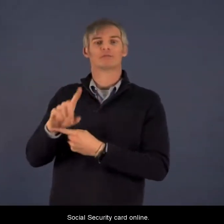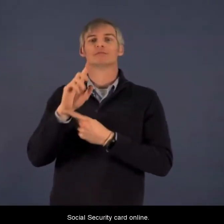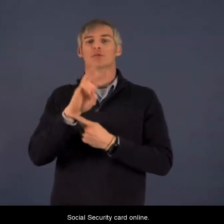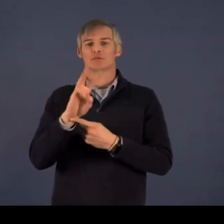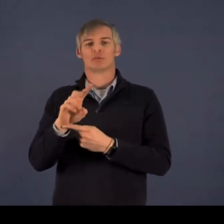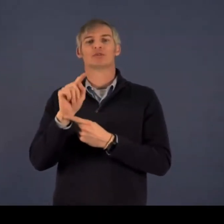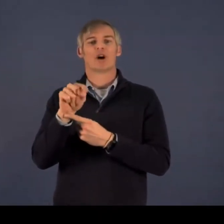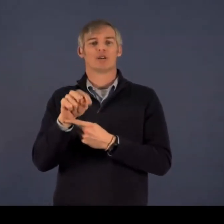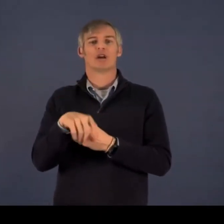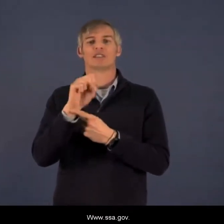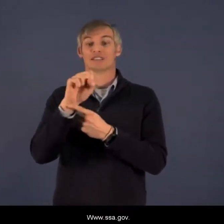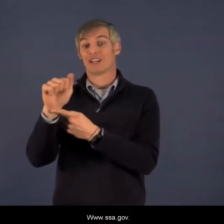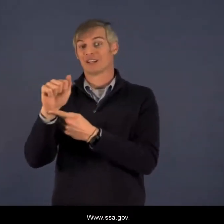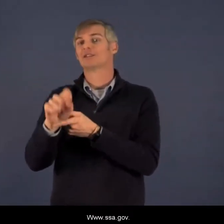online at